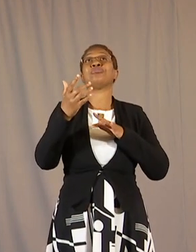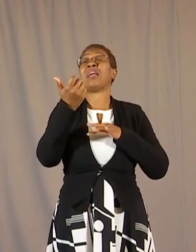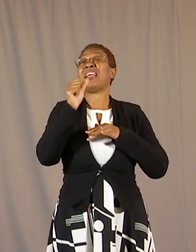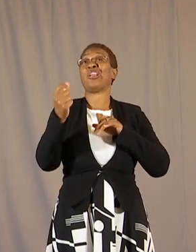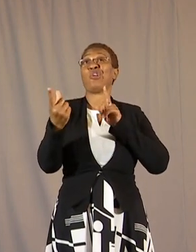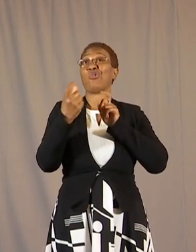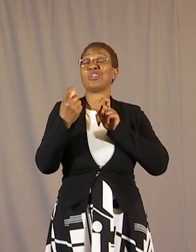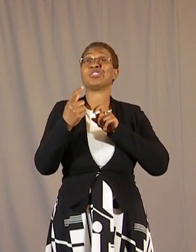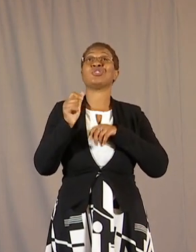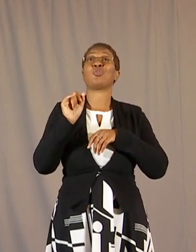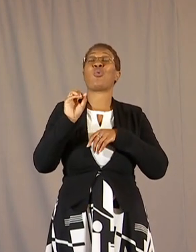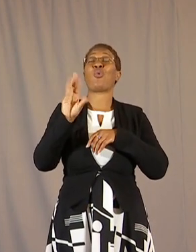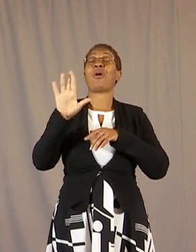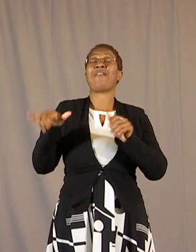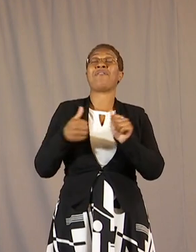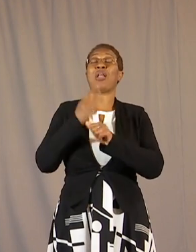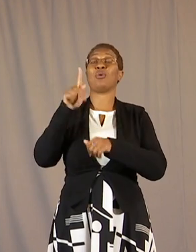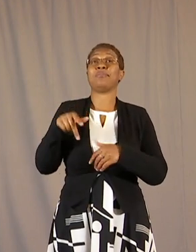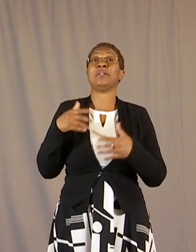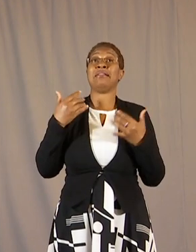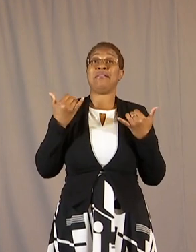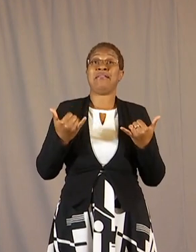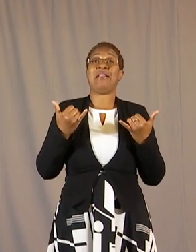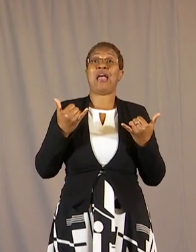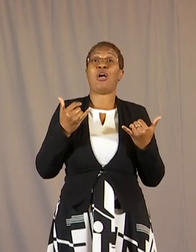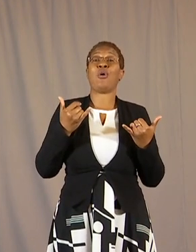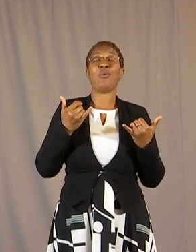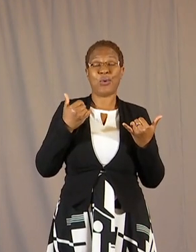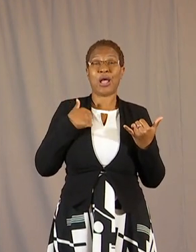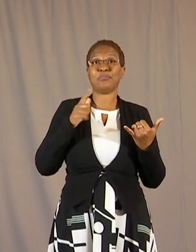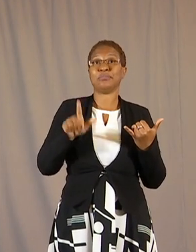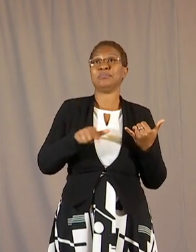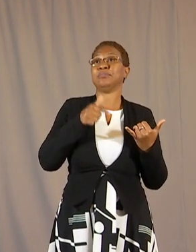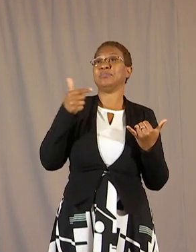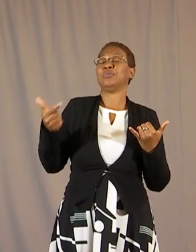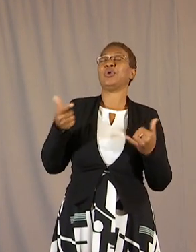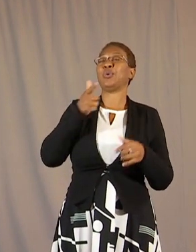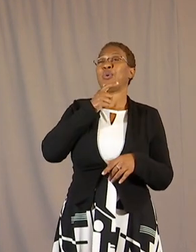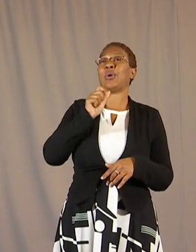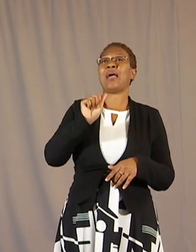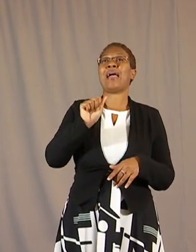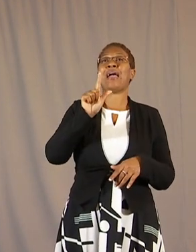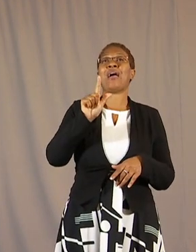know, follow-ups. At this point, I will transition to Alfredo.